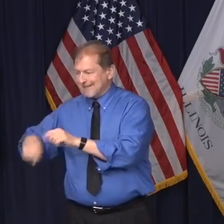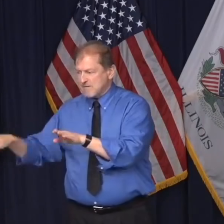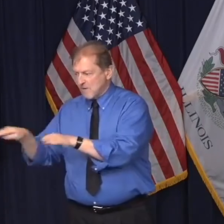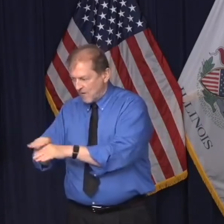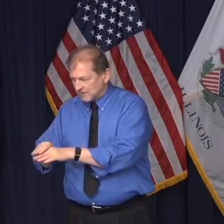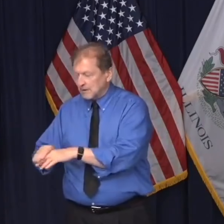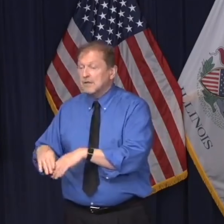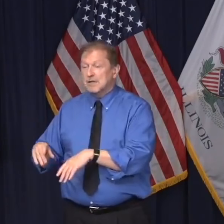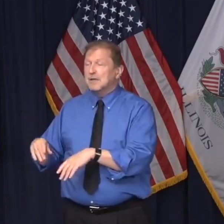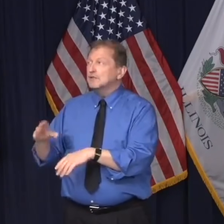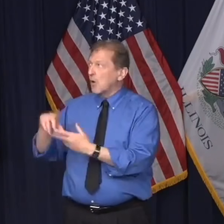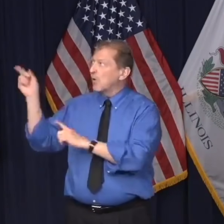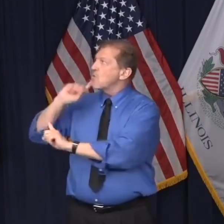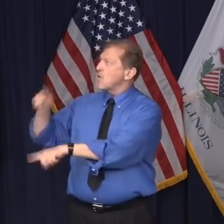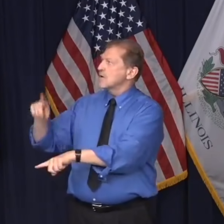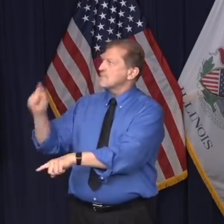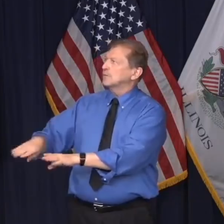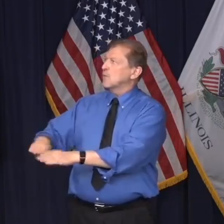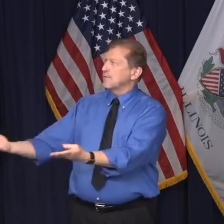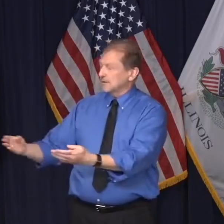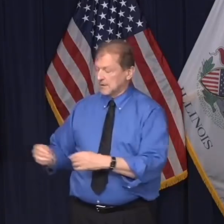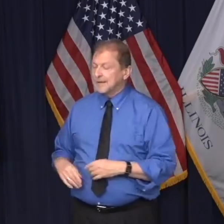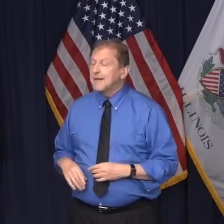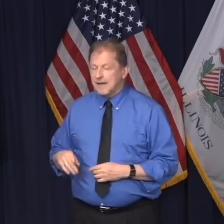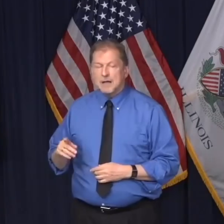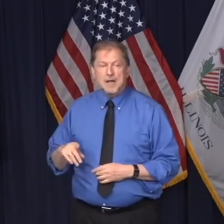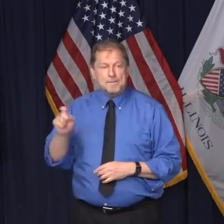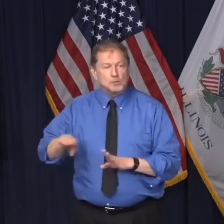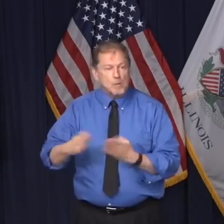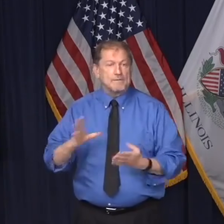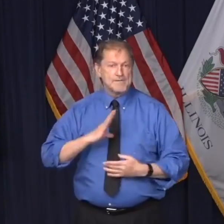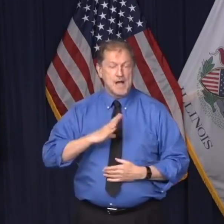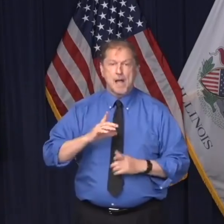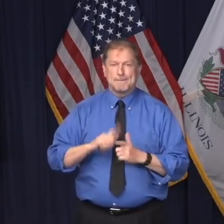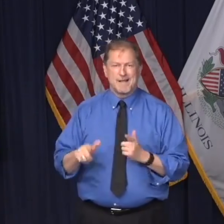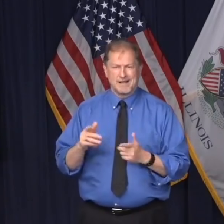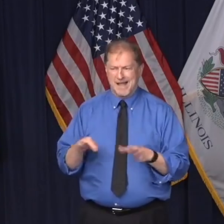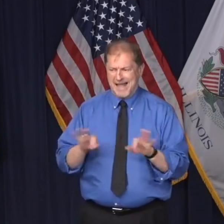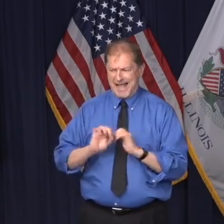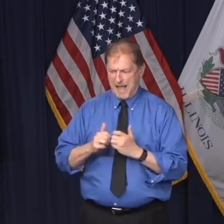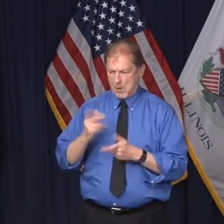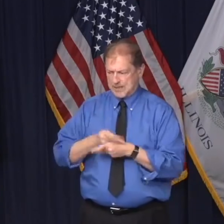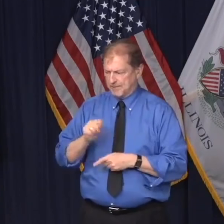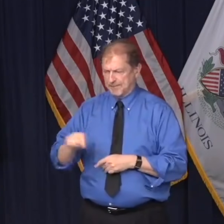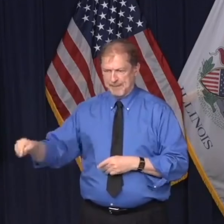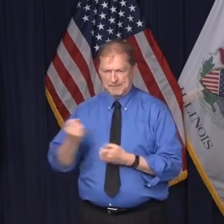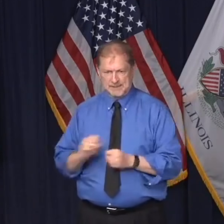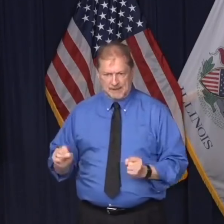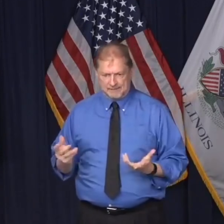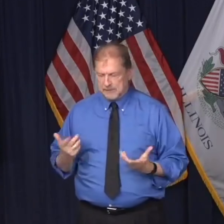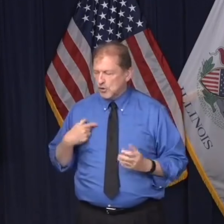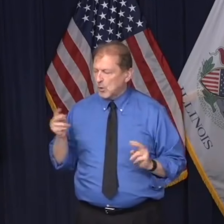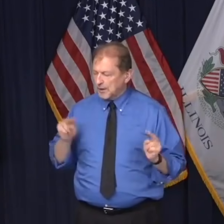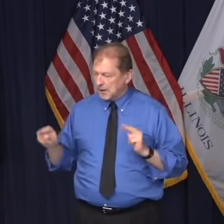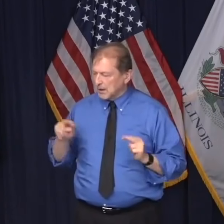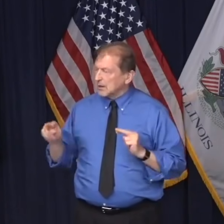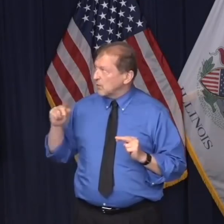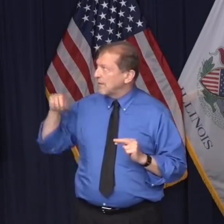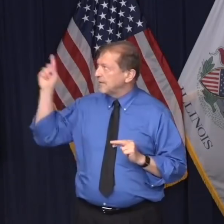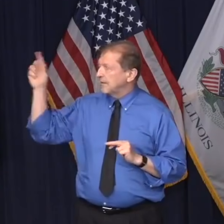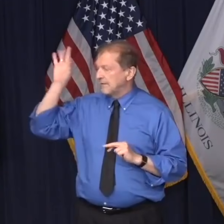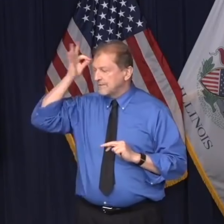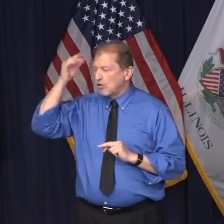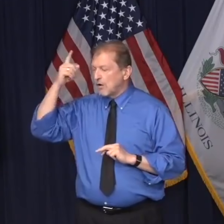they're safe. And so we're trying to augment the efforts of the federal government and also examine what they put out today,